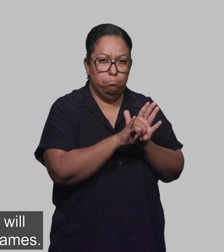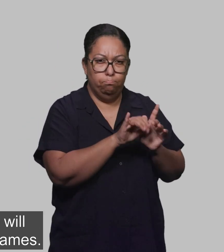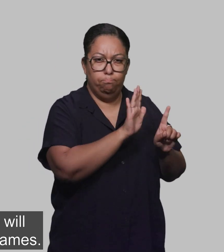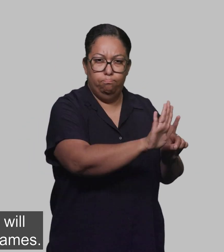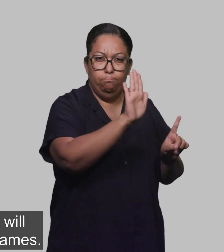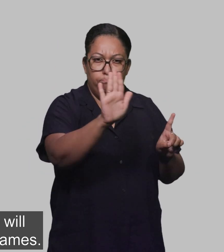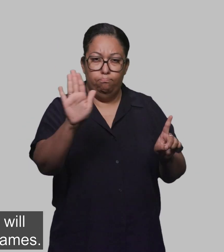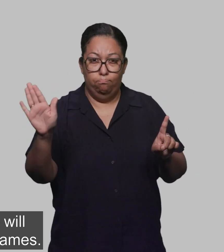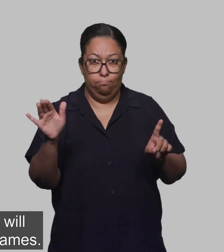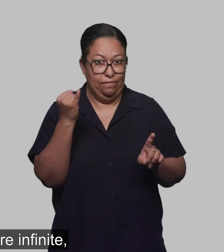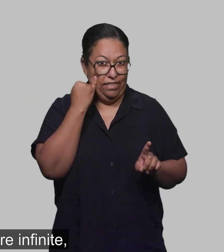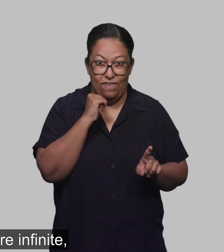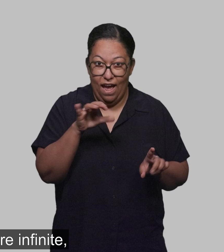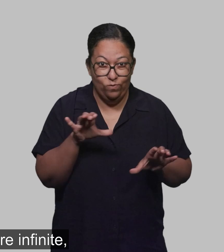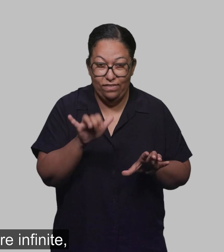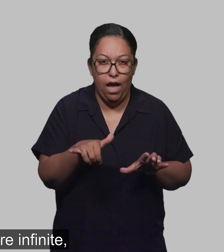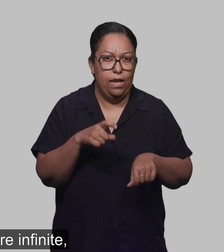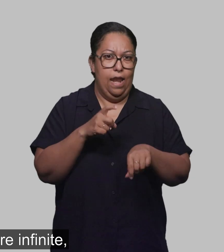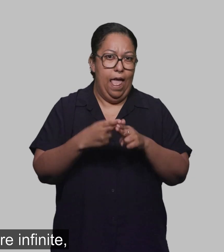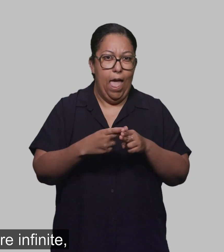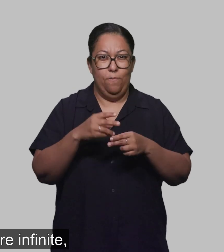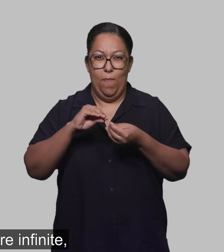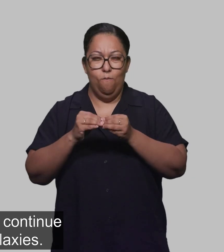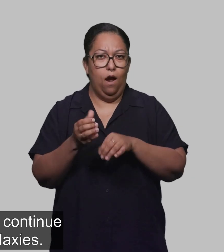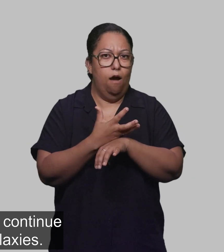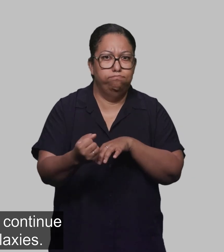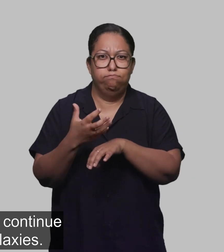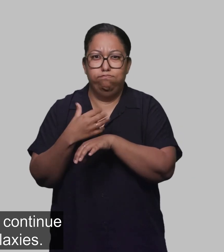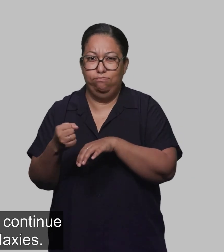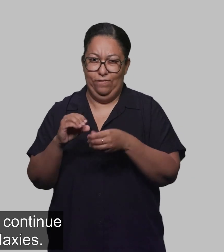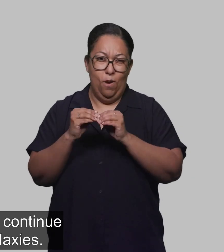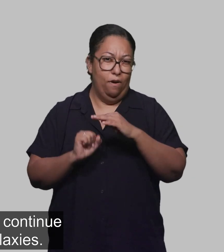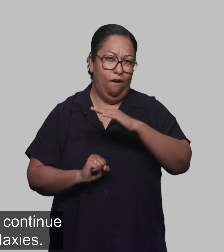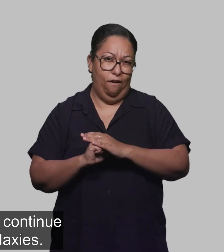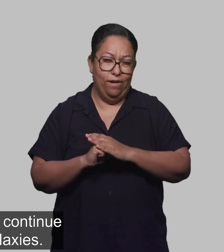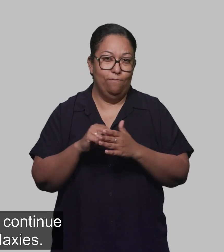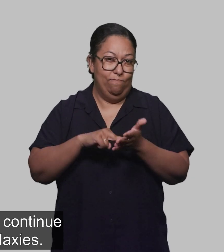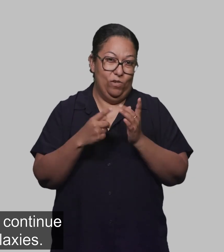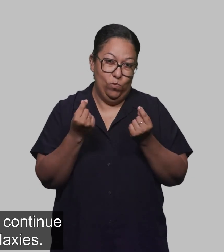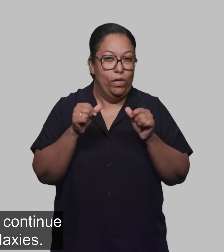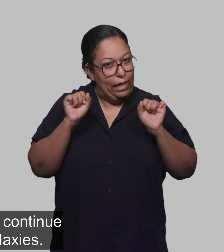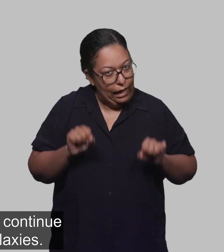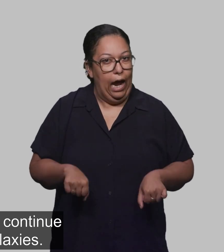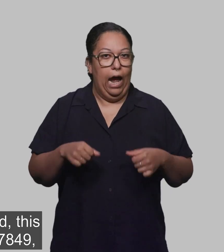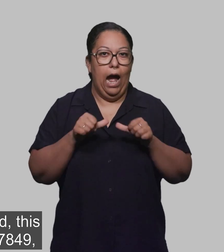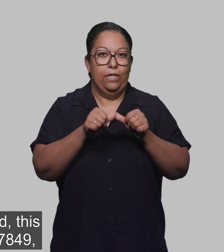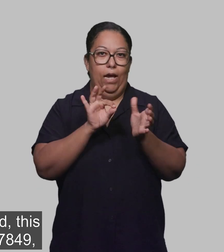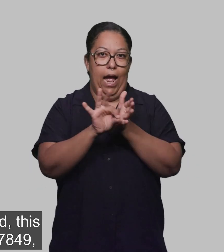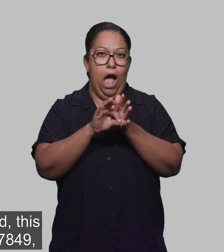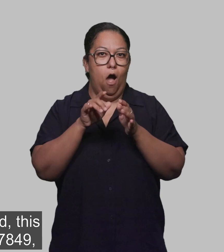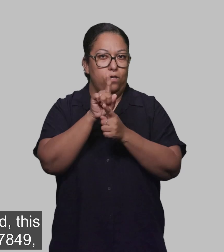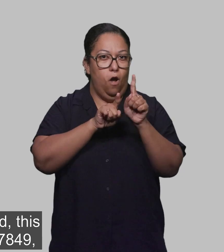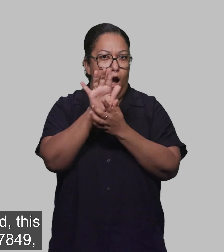it. If not, we will run out of names. And numbers are infinite, so we can just continue counting galaxies. So